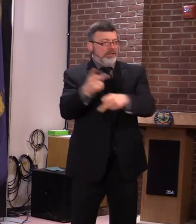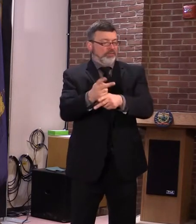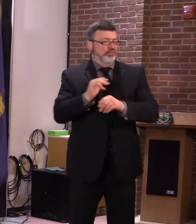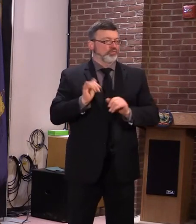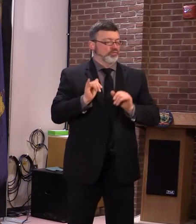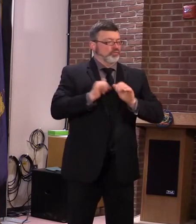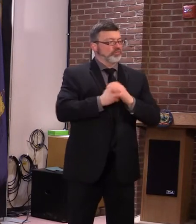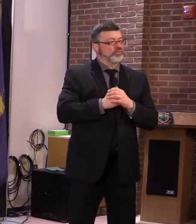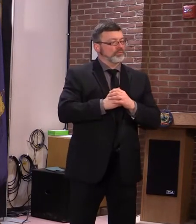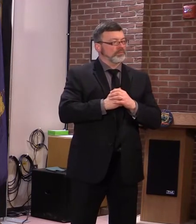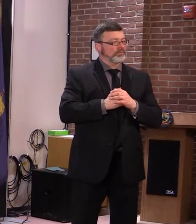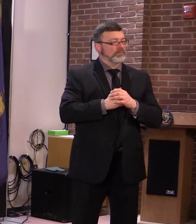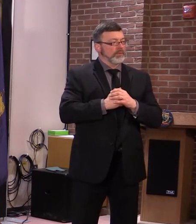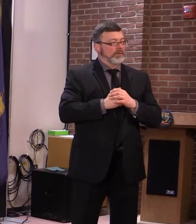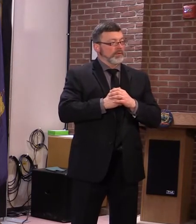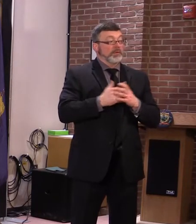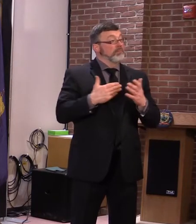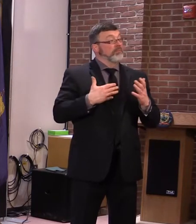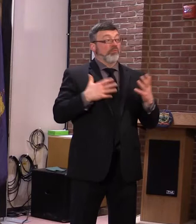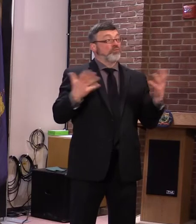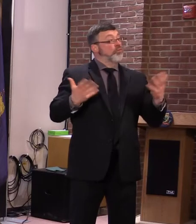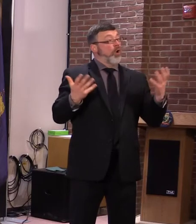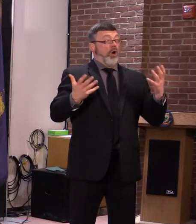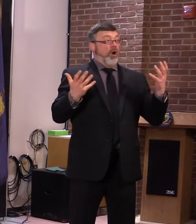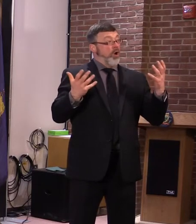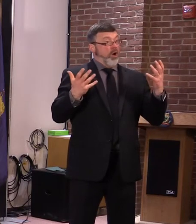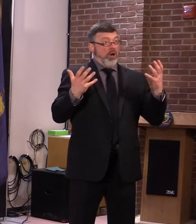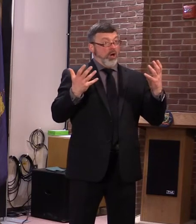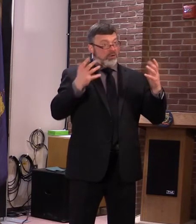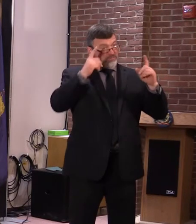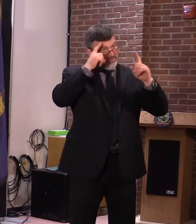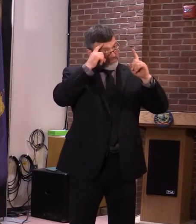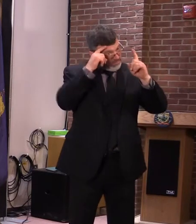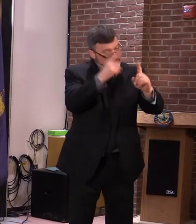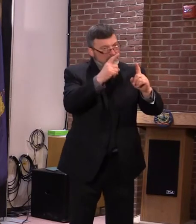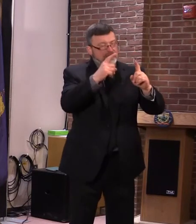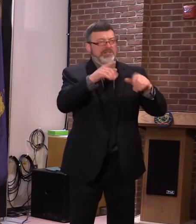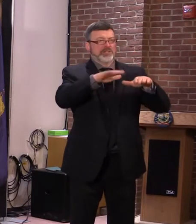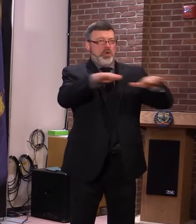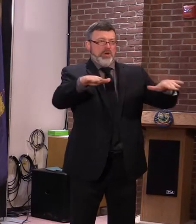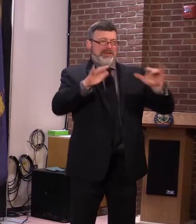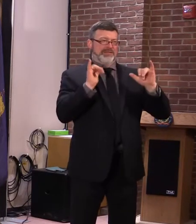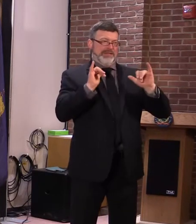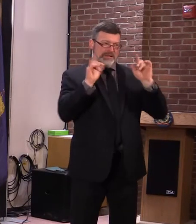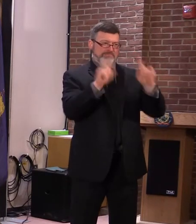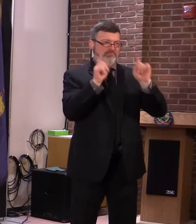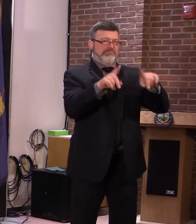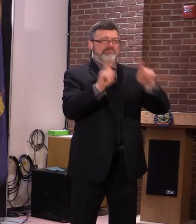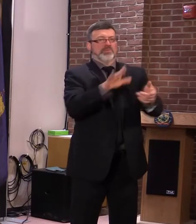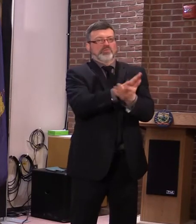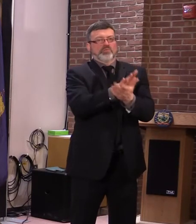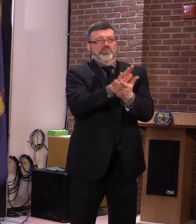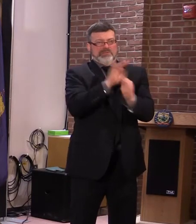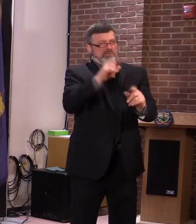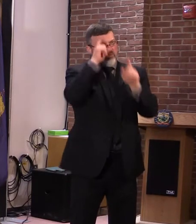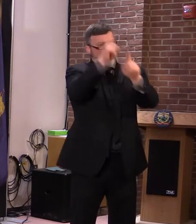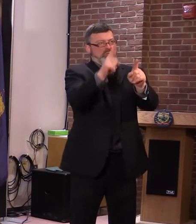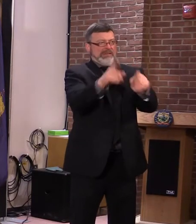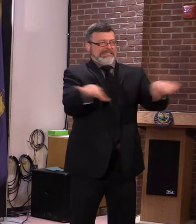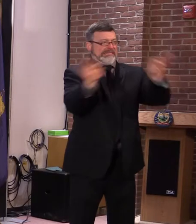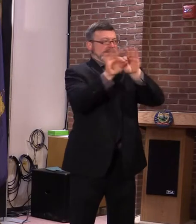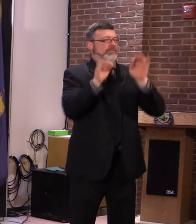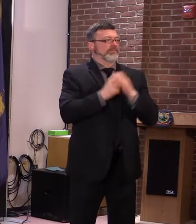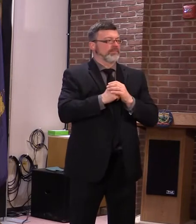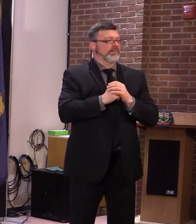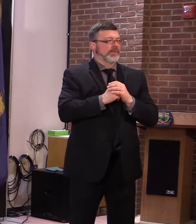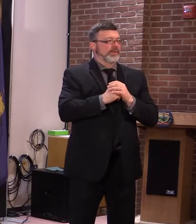keep kids in schools and in classrooms and children in their daycare providers. That's more than 600,000